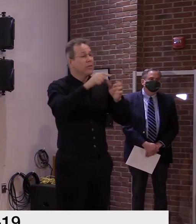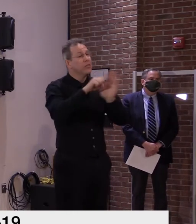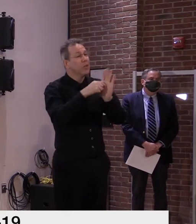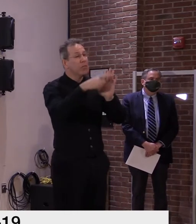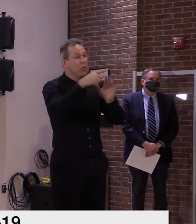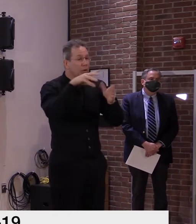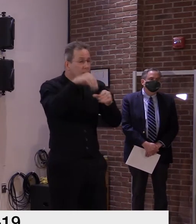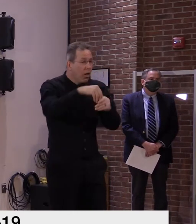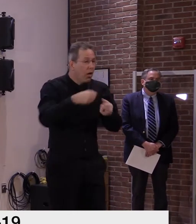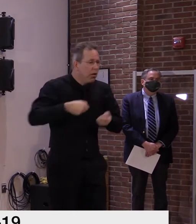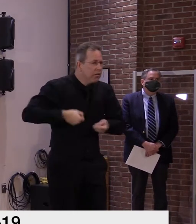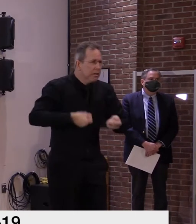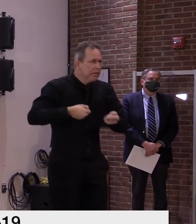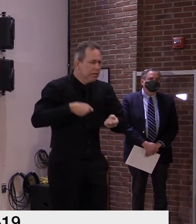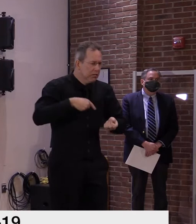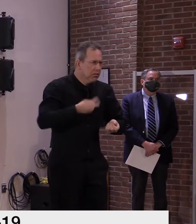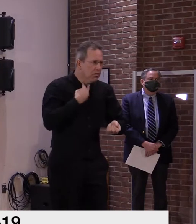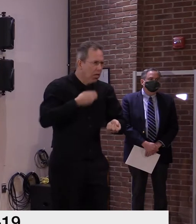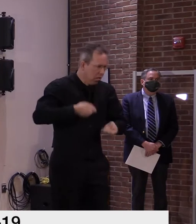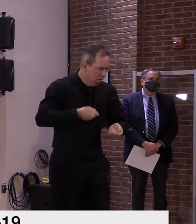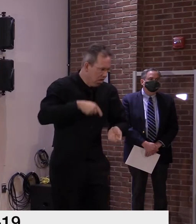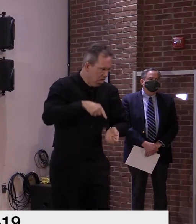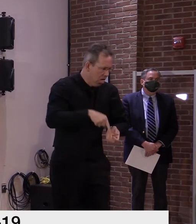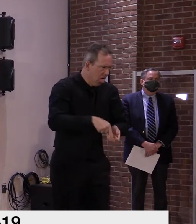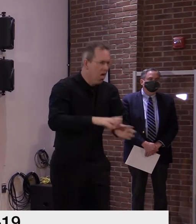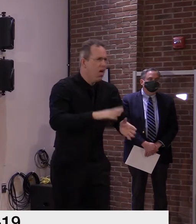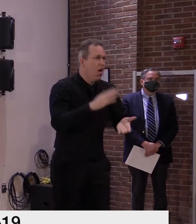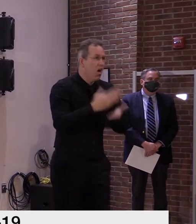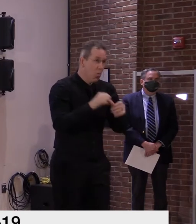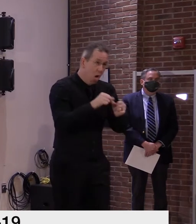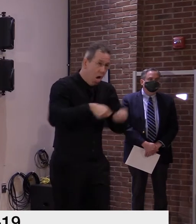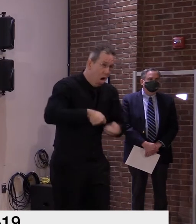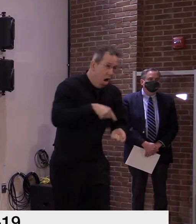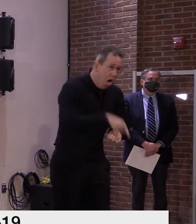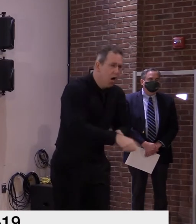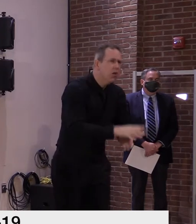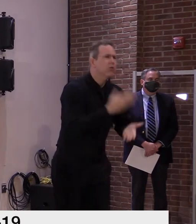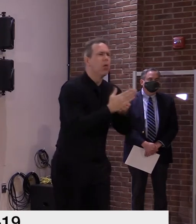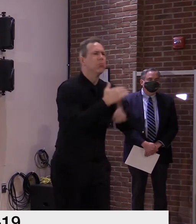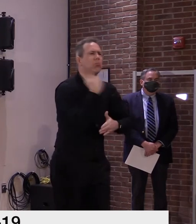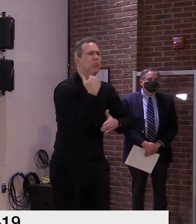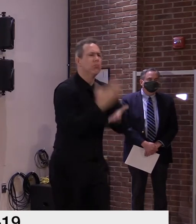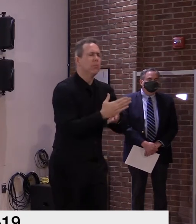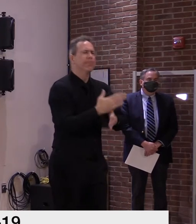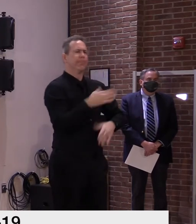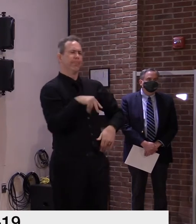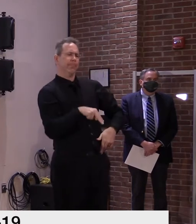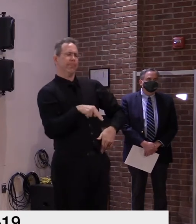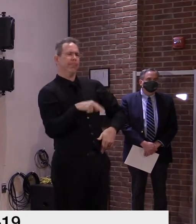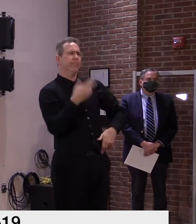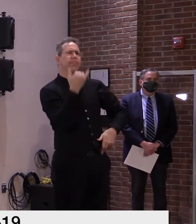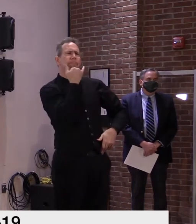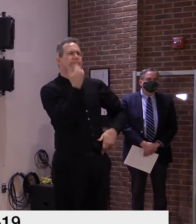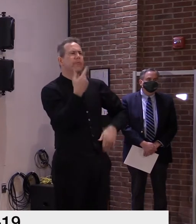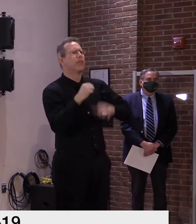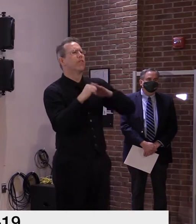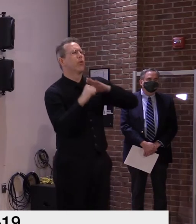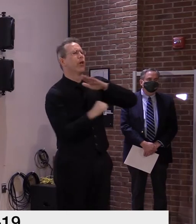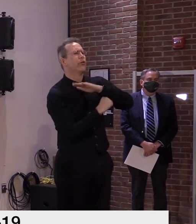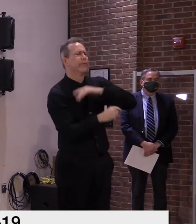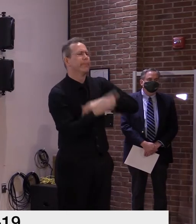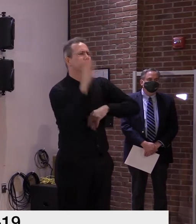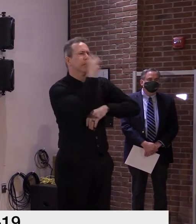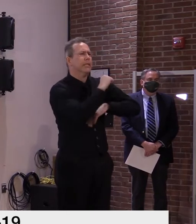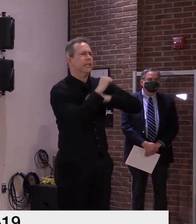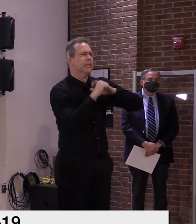about a good and solid foundation. Because a building, a system, a child is at risk